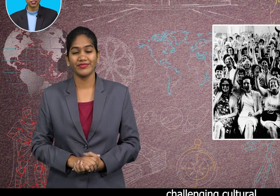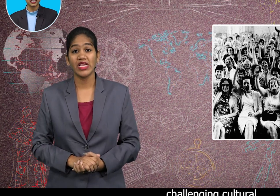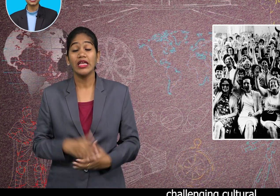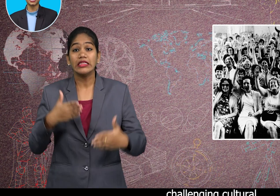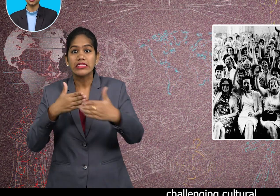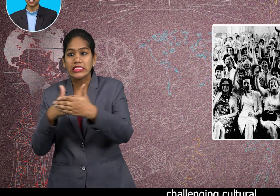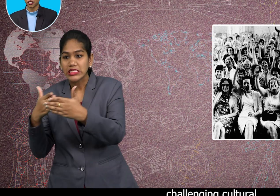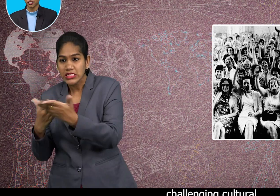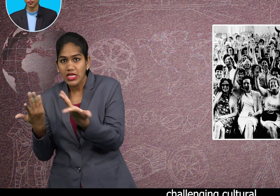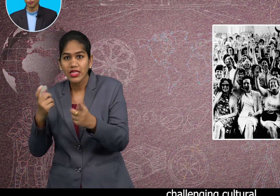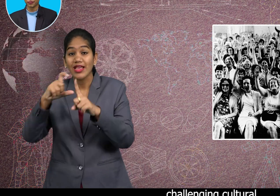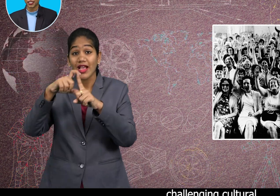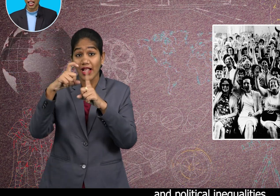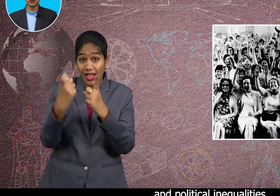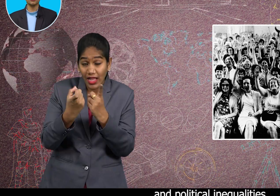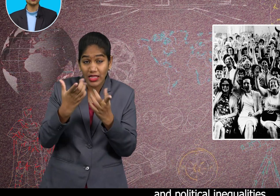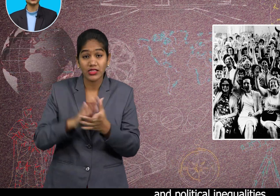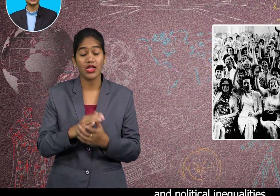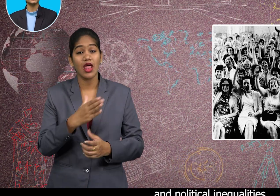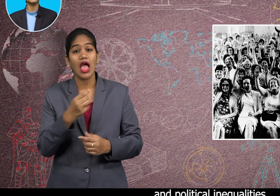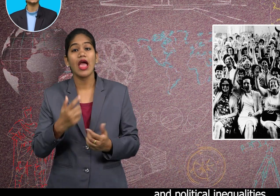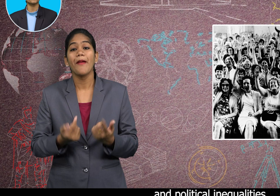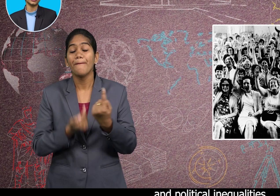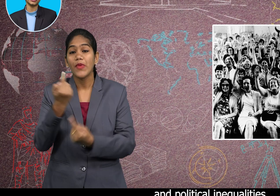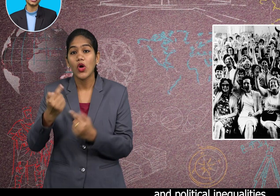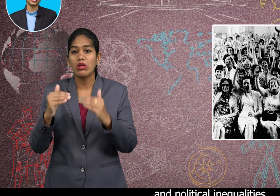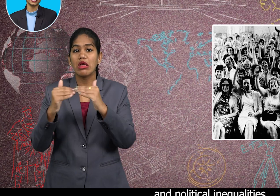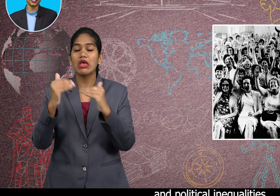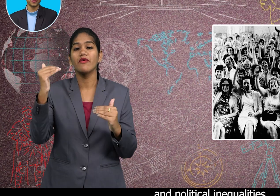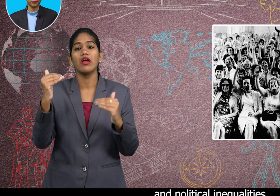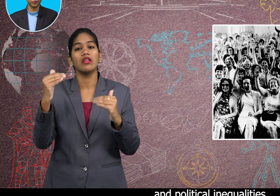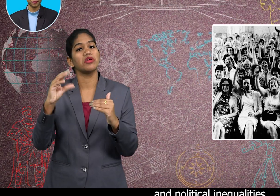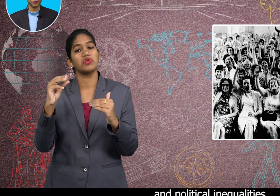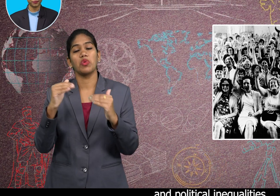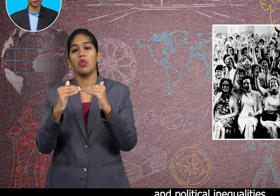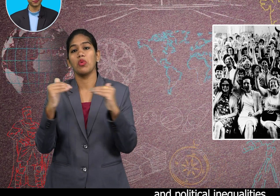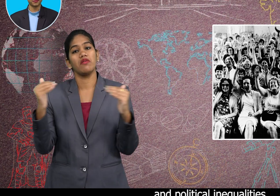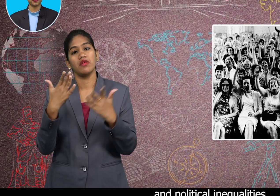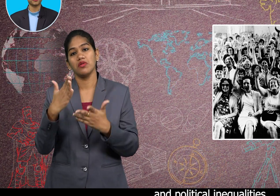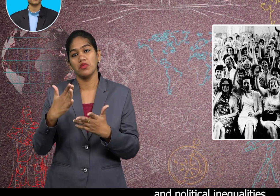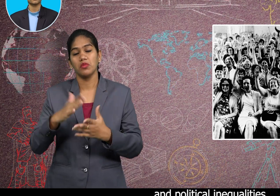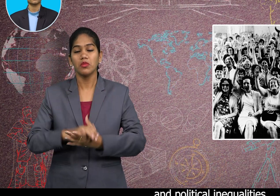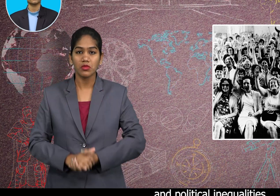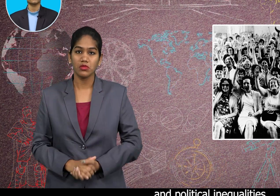challenging cultural and political inequalities.